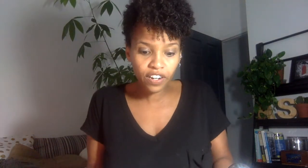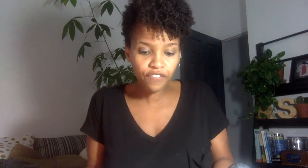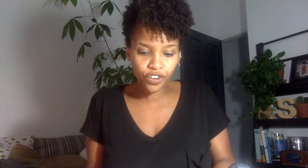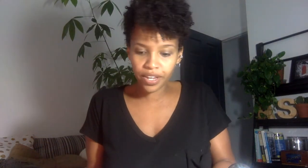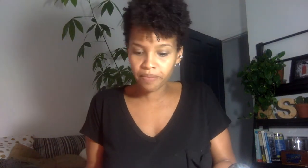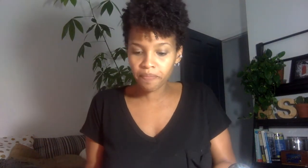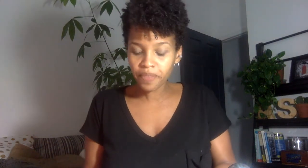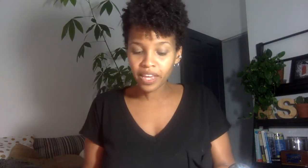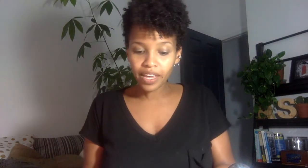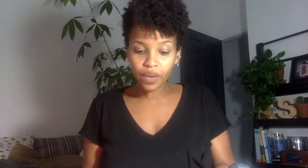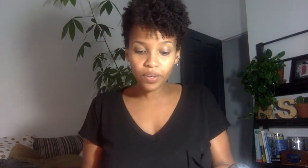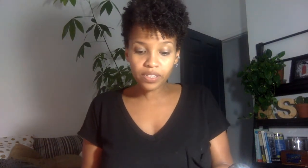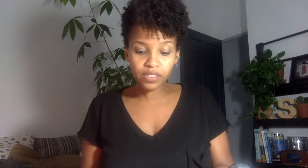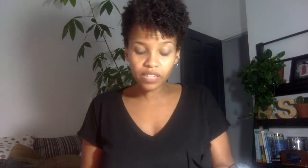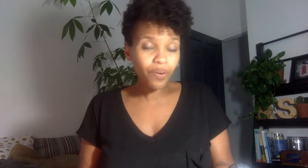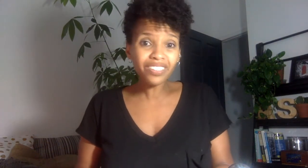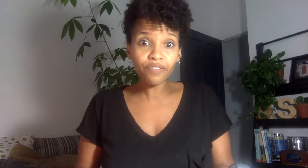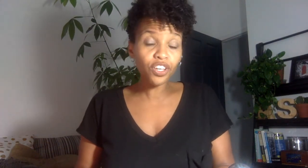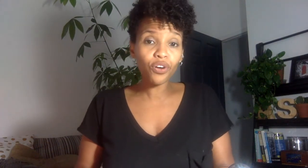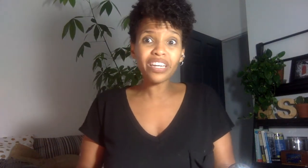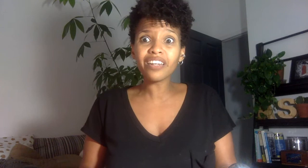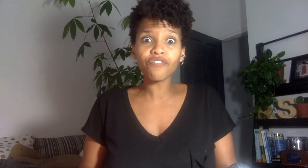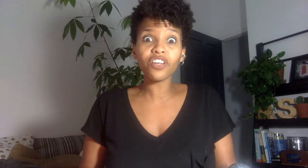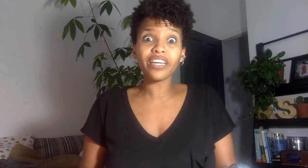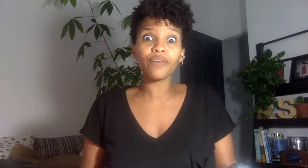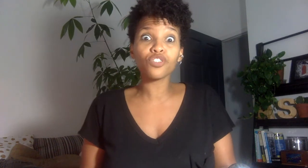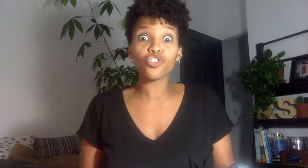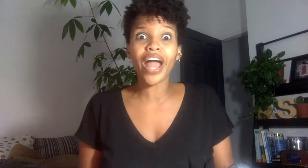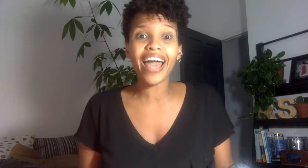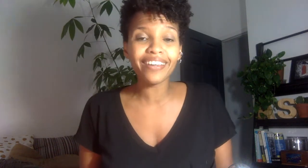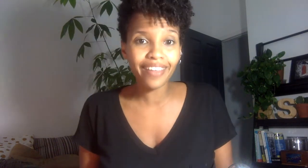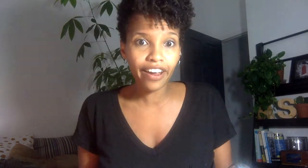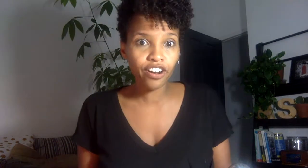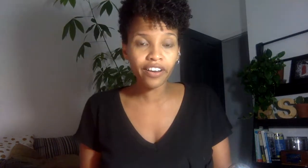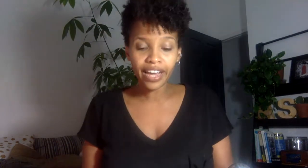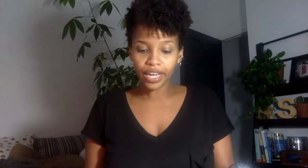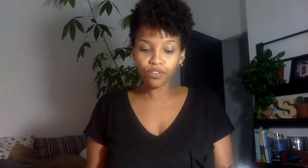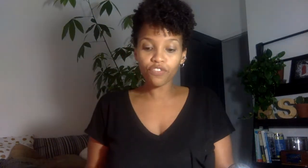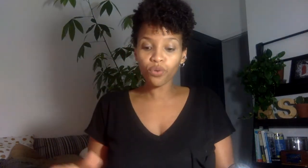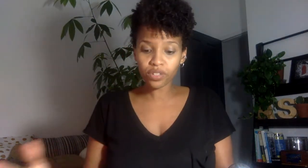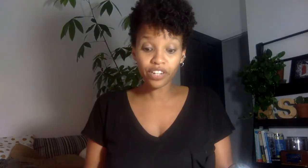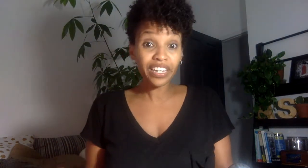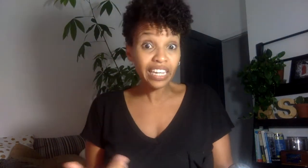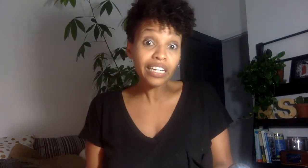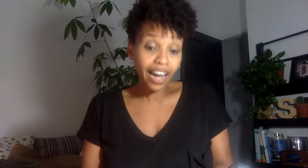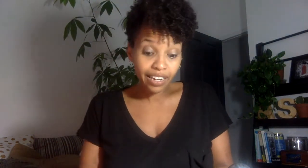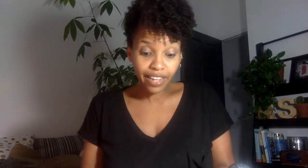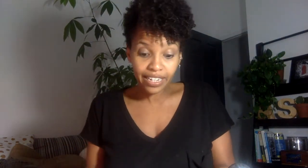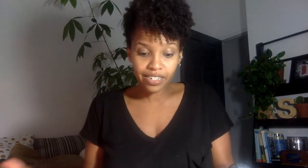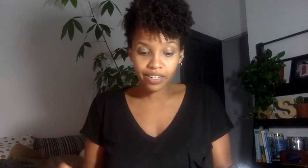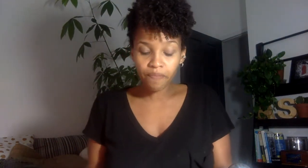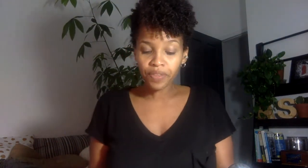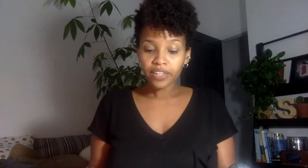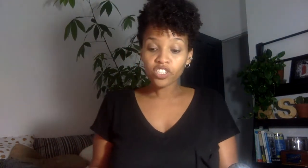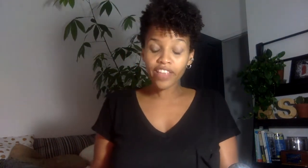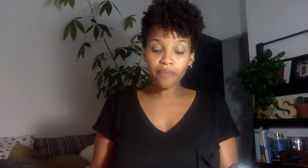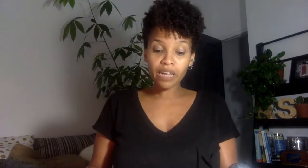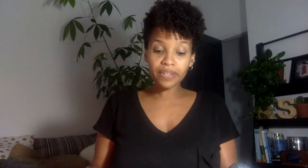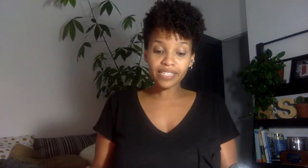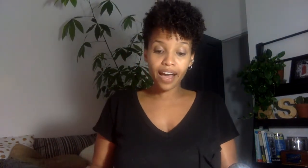for him. He wasn't, he didn't feel like he was dragged there. He was forced there. He kind of liked it. So that might be